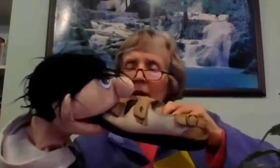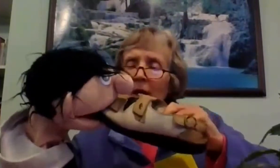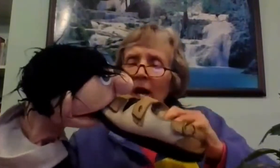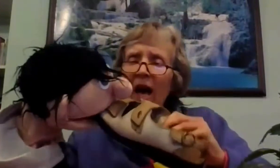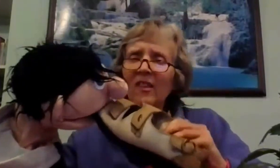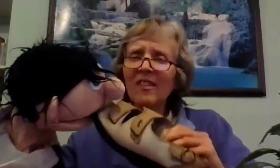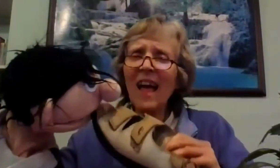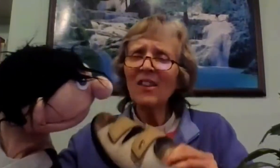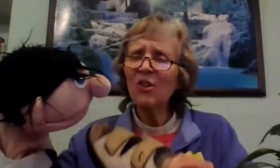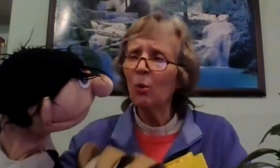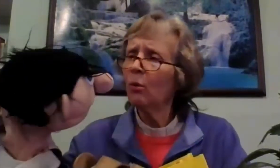A sandal.